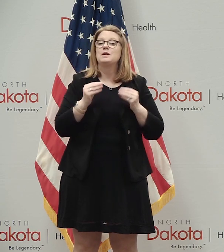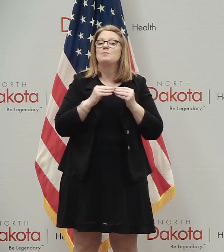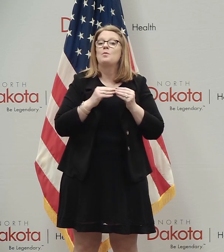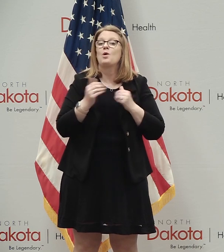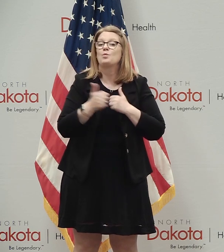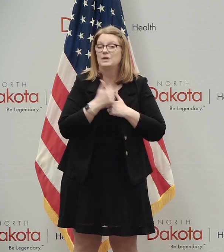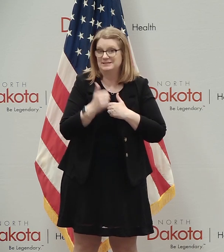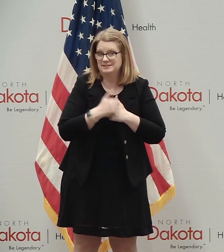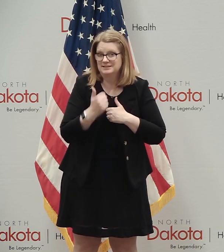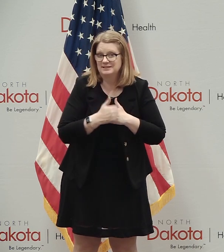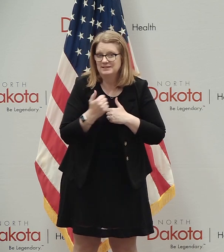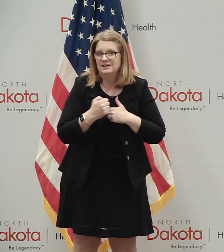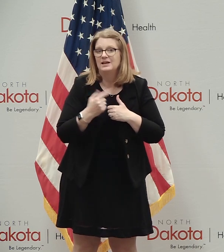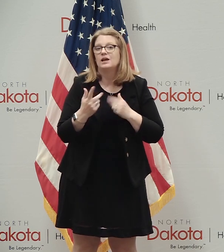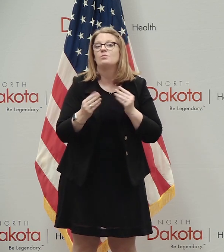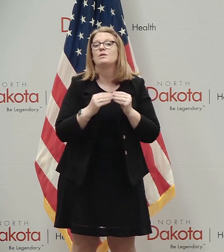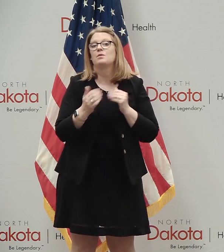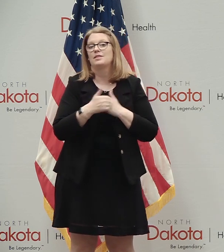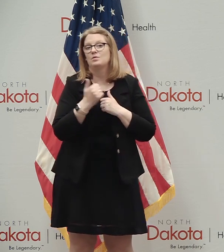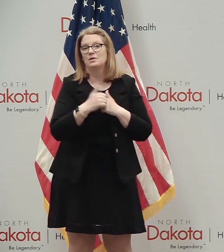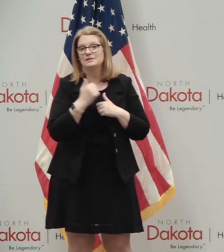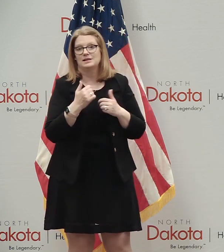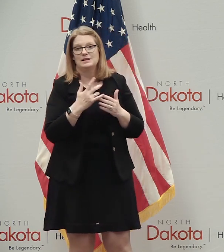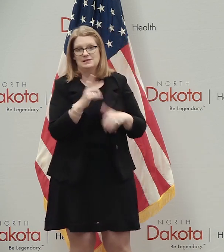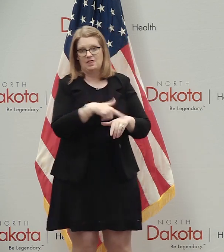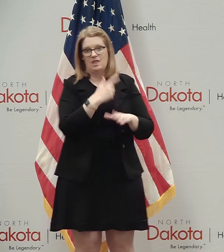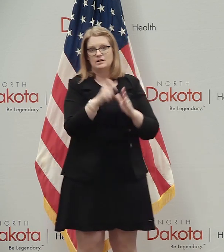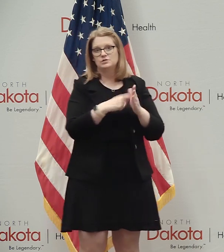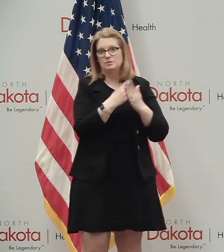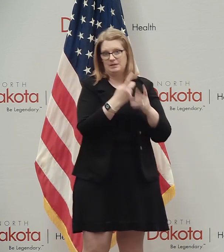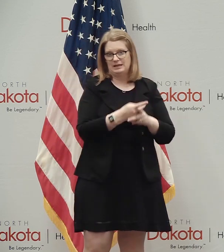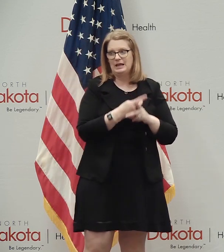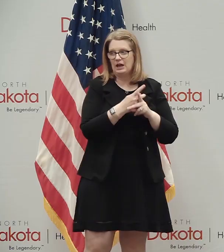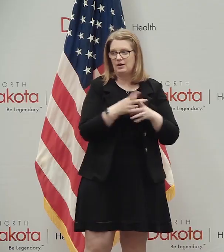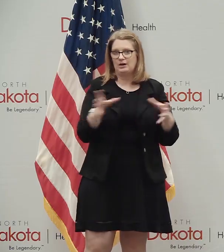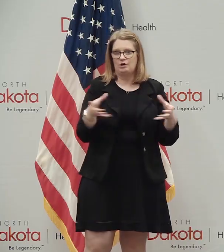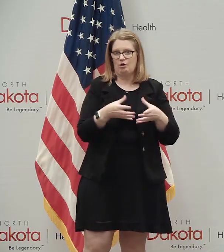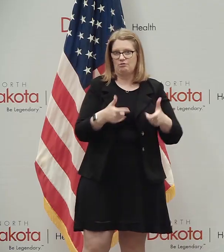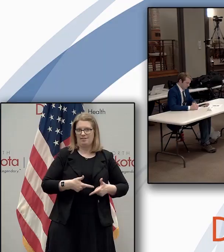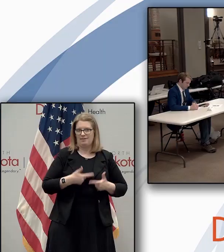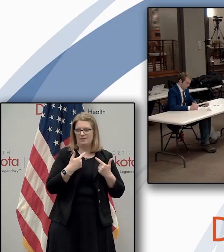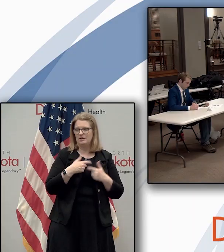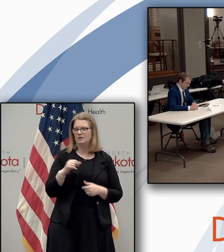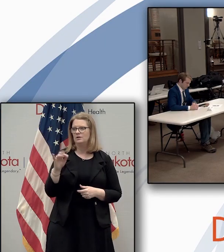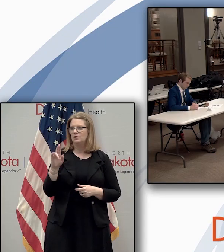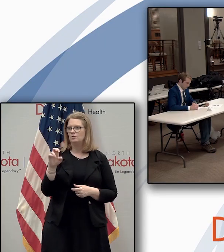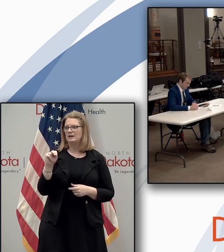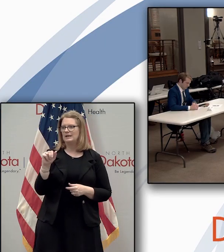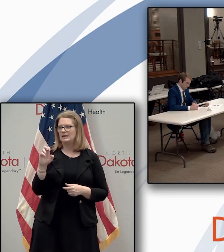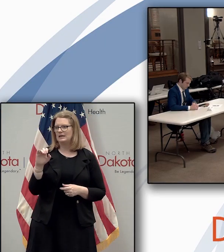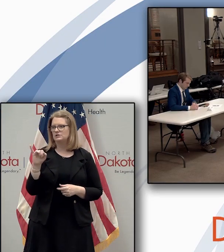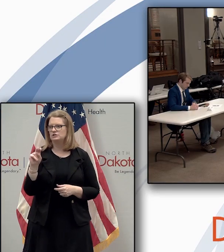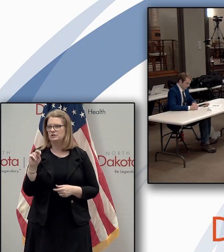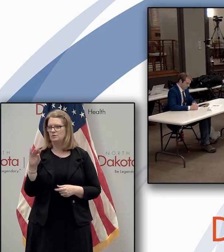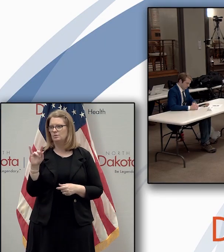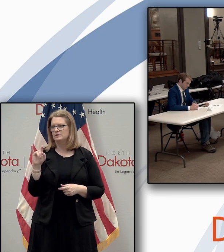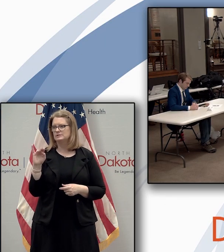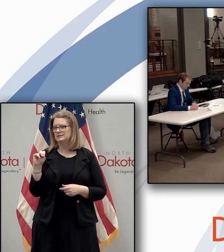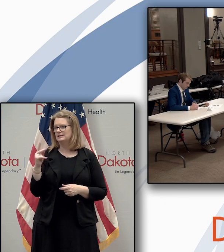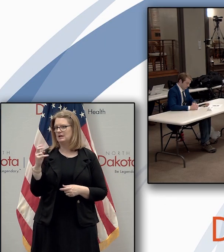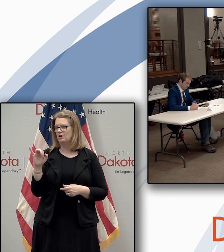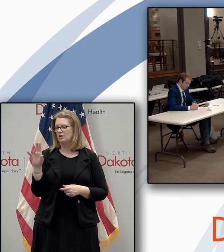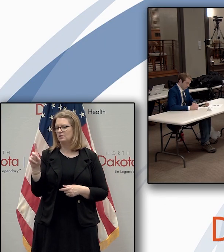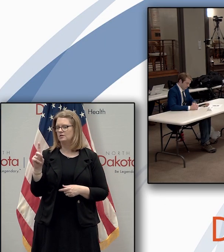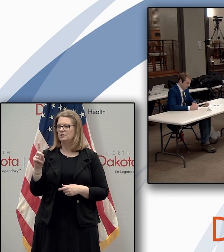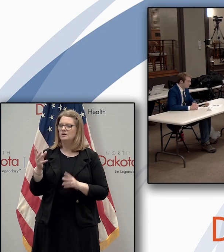risk areas is long-term care, congregate living. Okay, Danny. Renee, Jean, Willis, and Harold, we're seeing